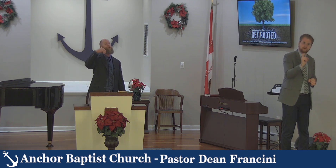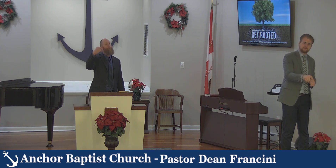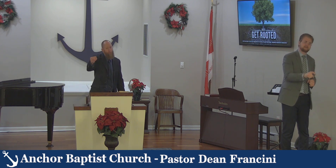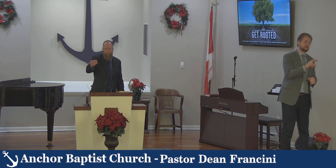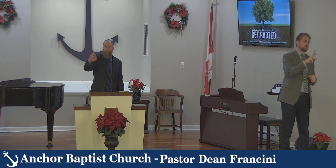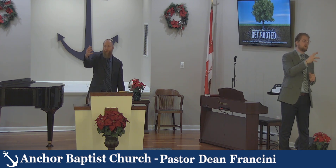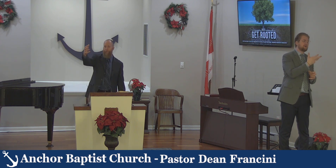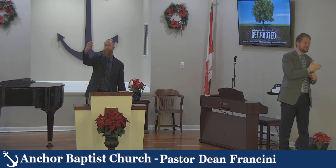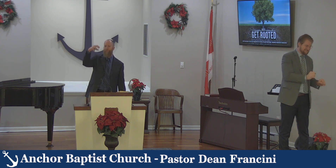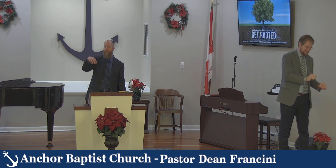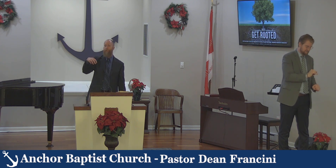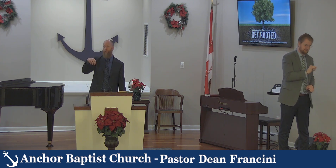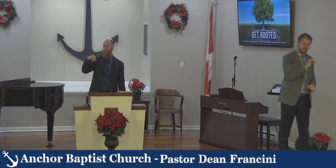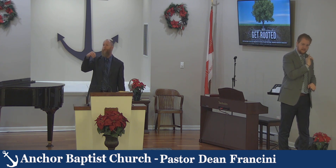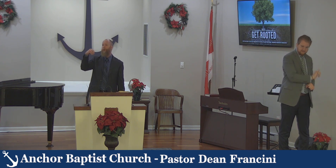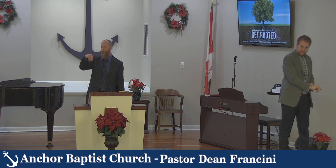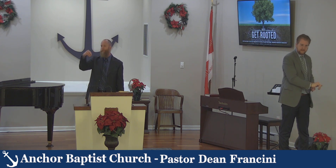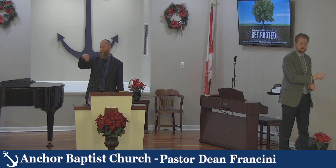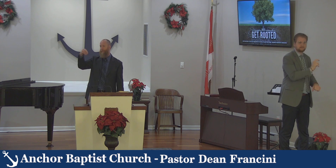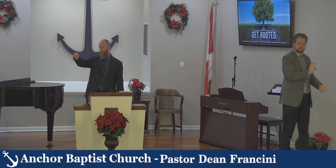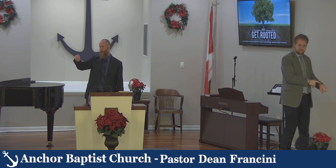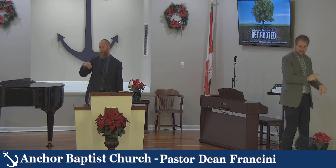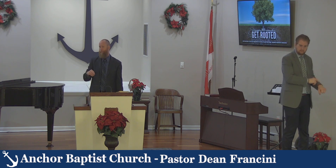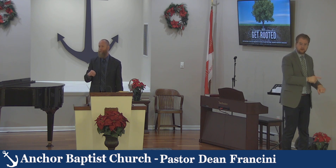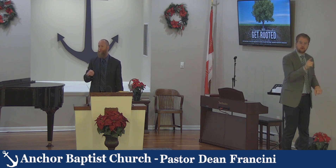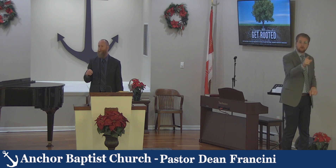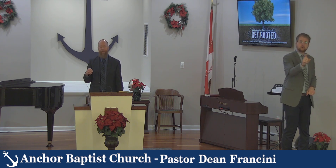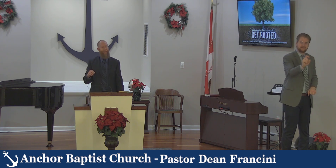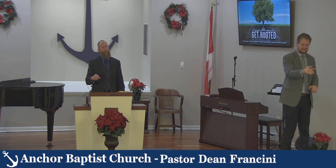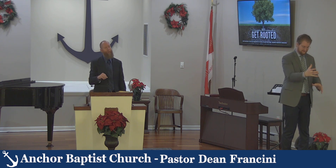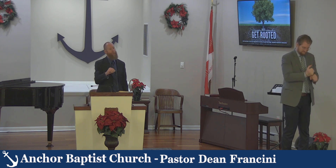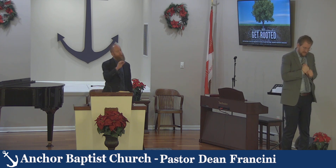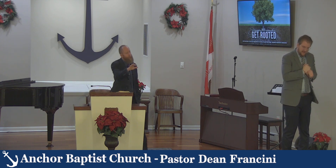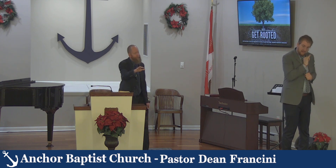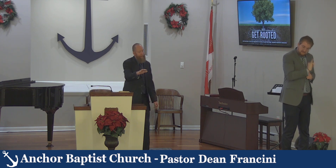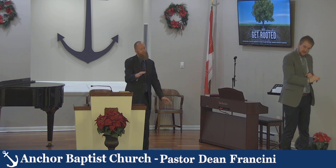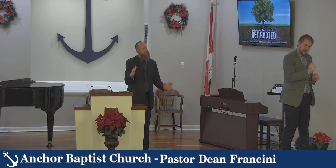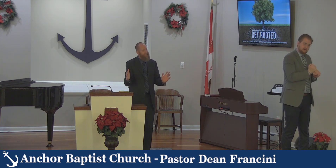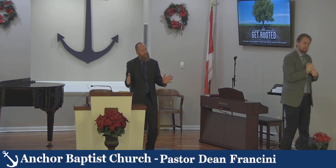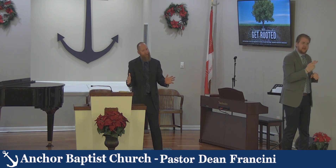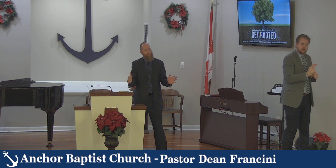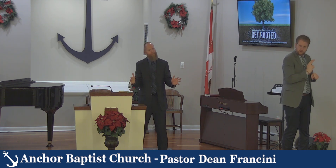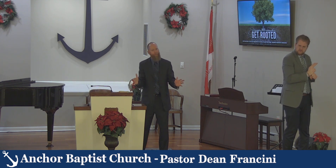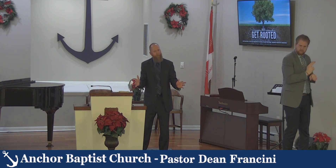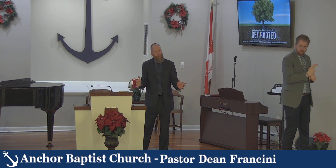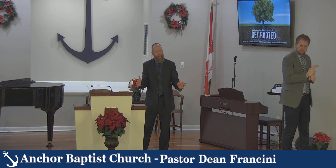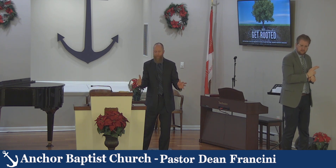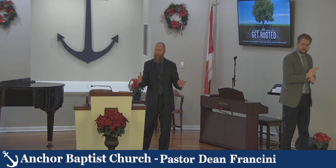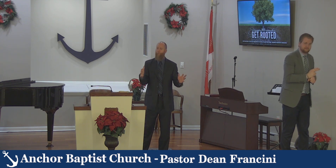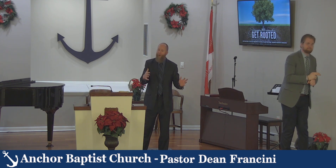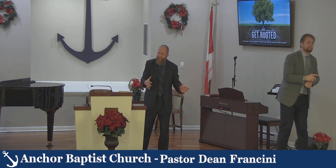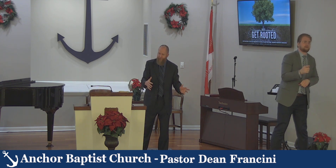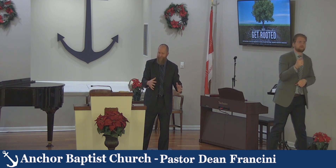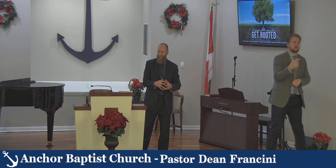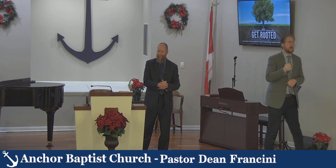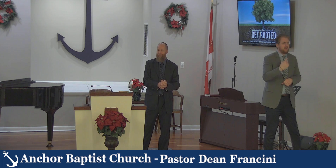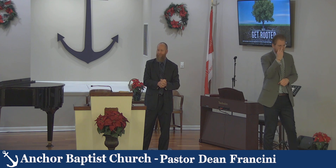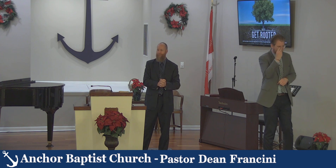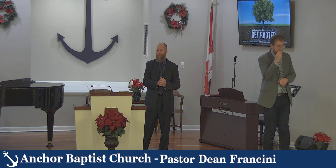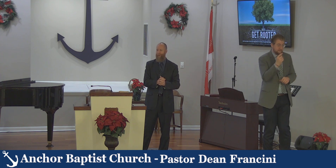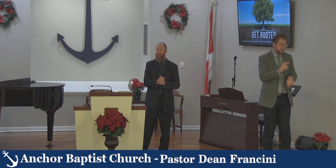it useful. Take possession of that time. I don't know about you, but when I was thinking about this, I think about the time